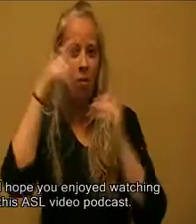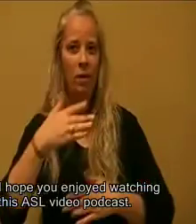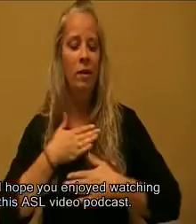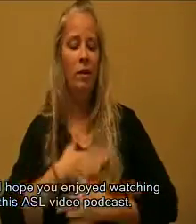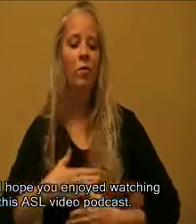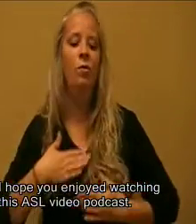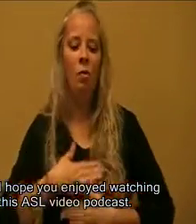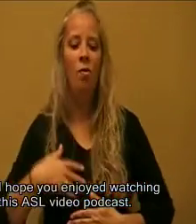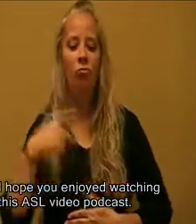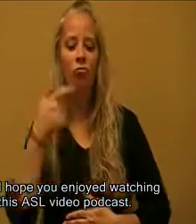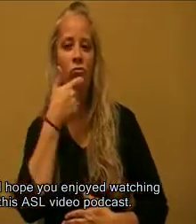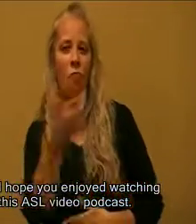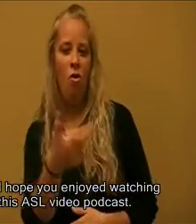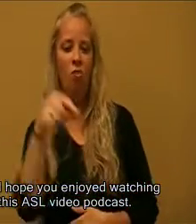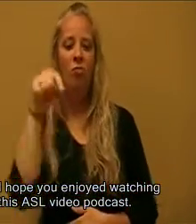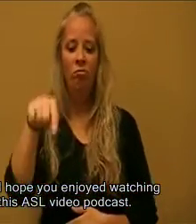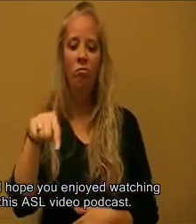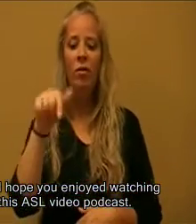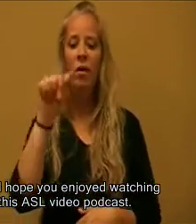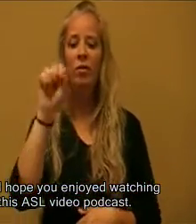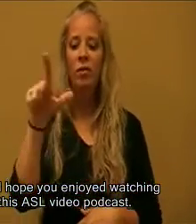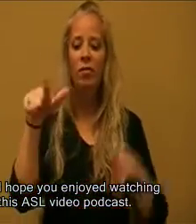I hope you enjoyed watching this ASL video podcast.